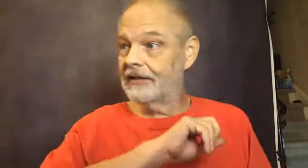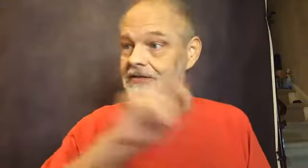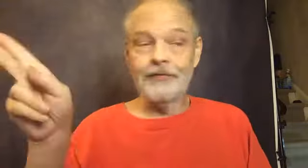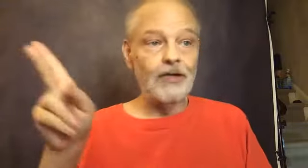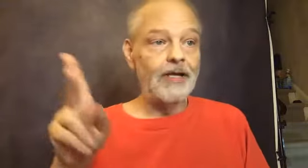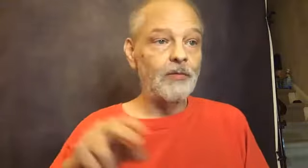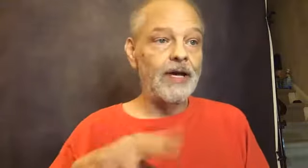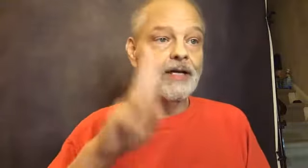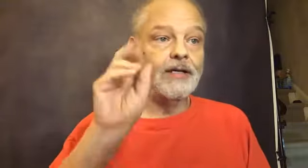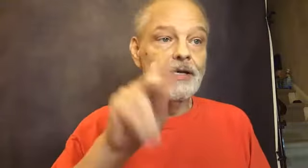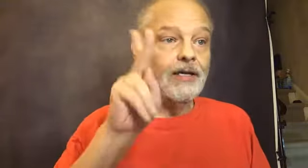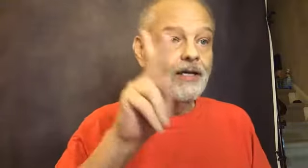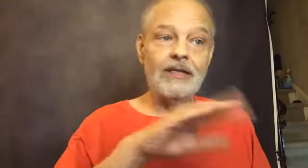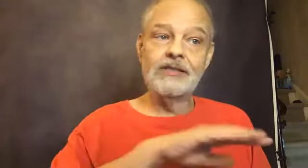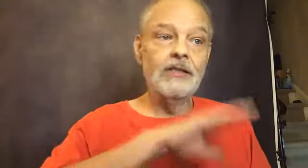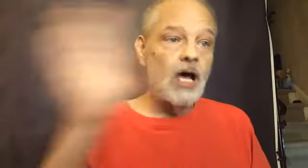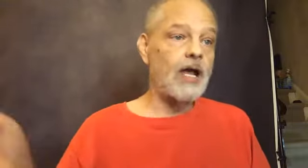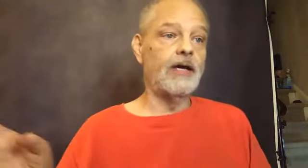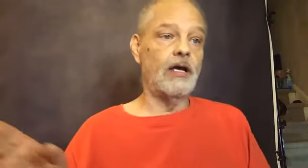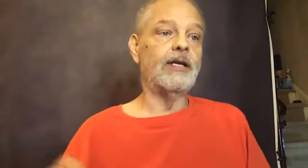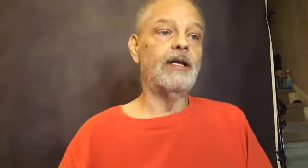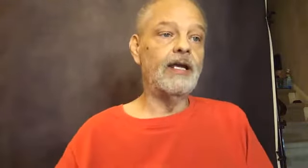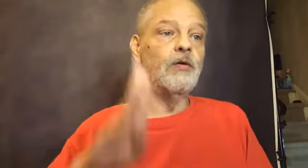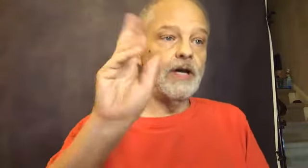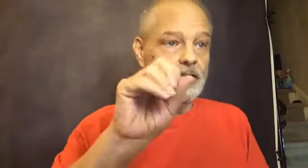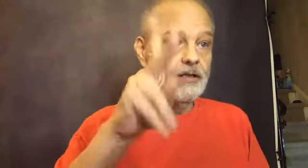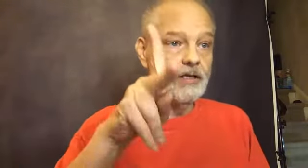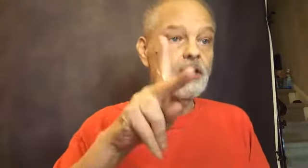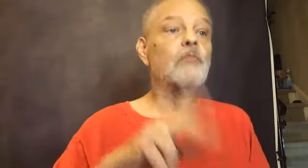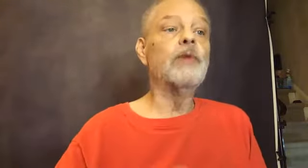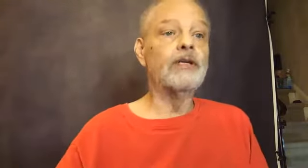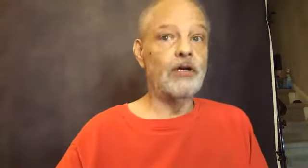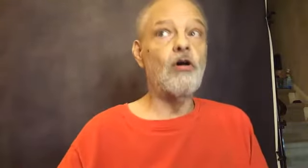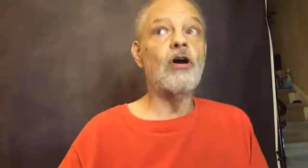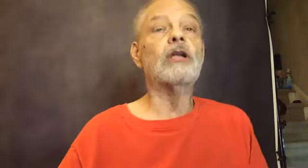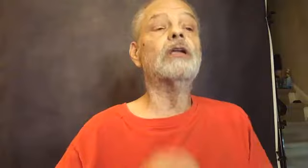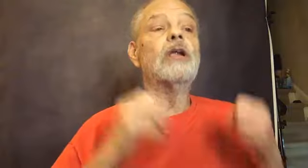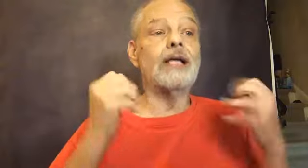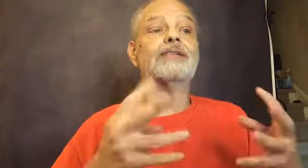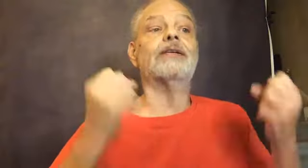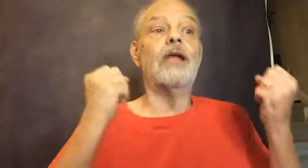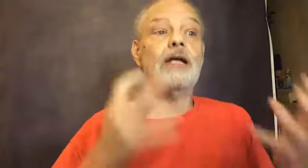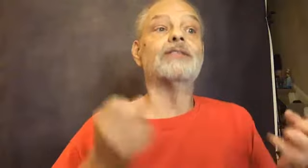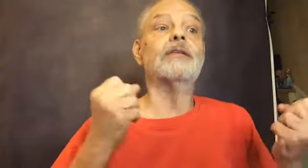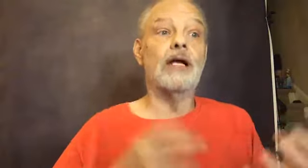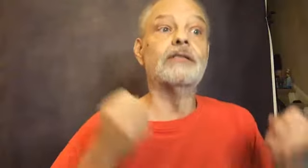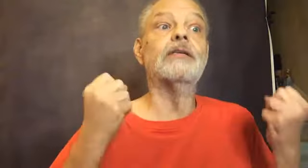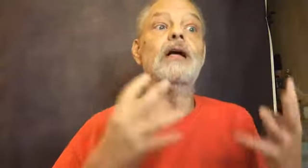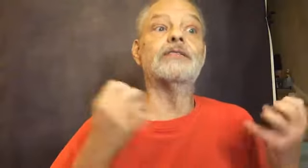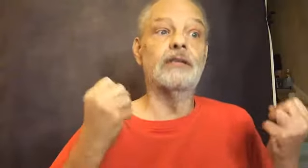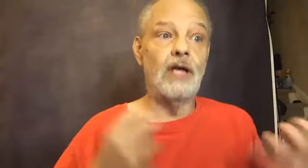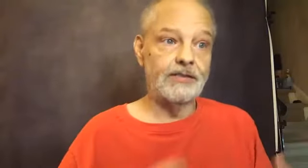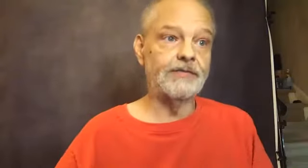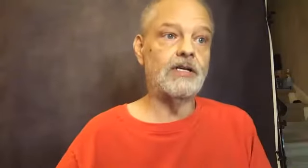doesn't feel like a bank. It's not iconic in any way, but there are lots and lots and lots and lots and lots of signs